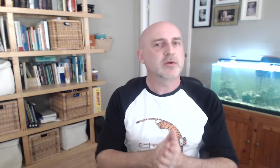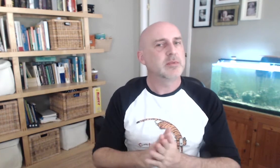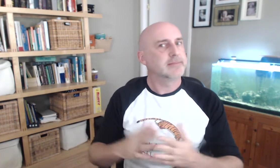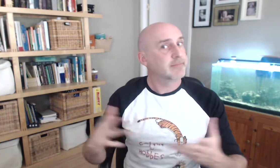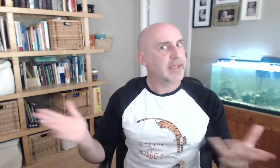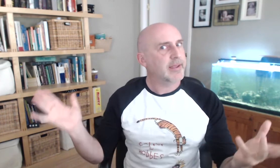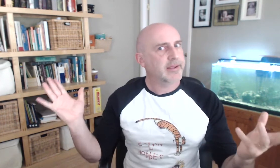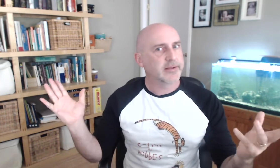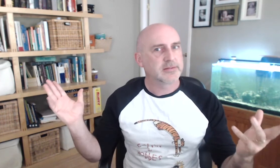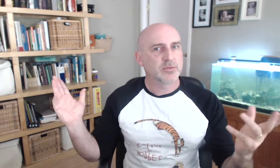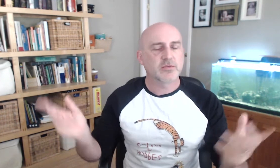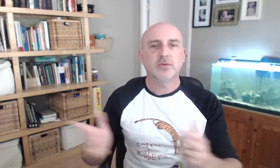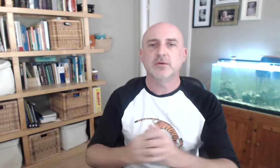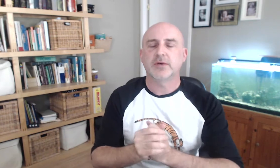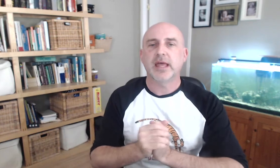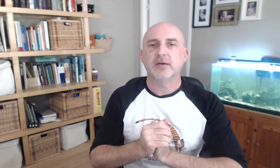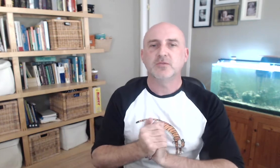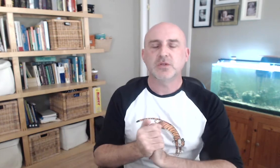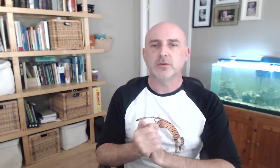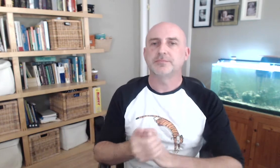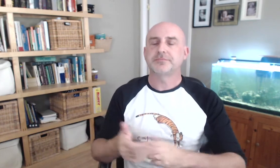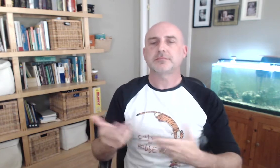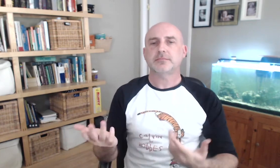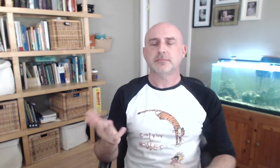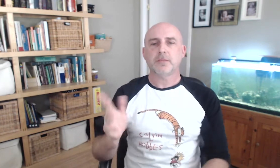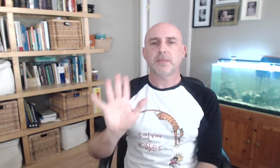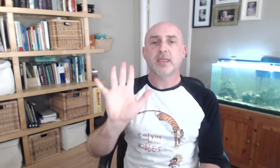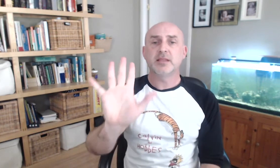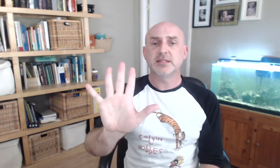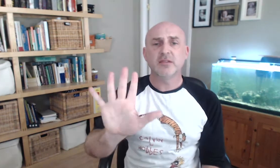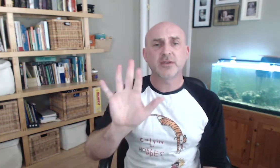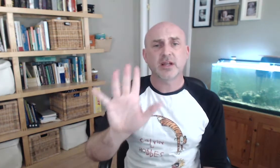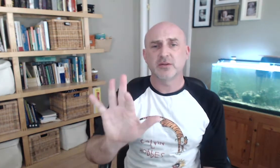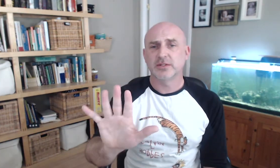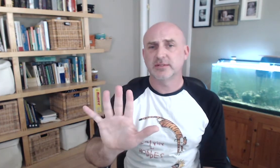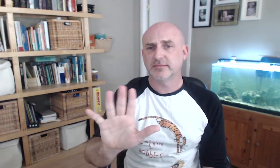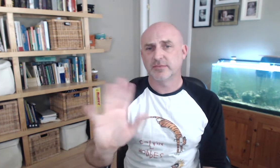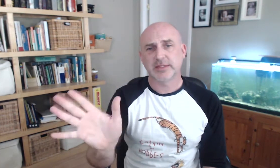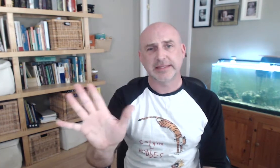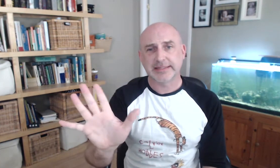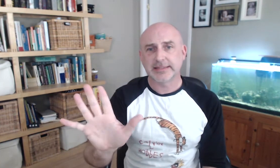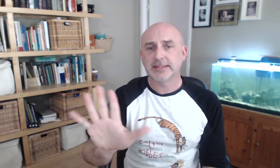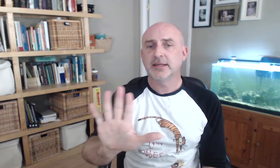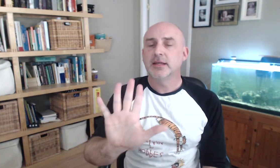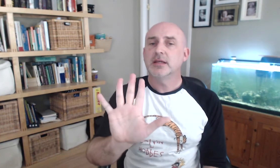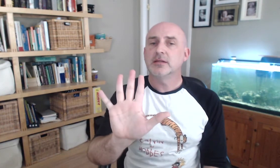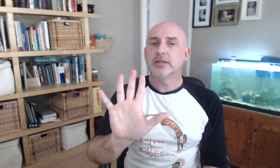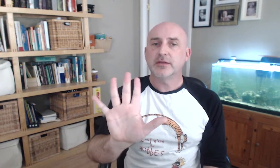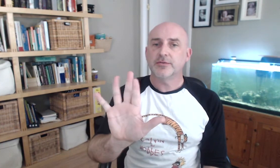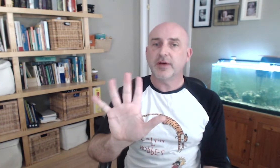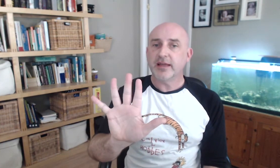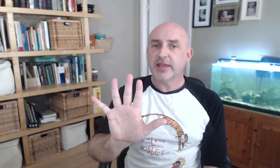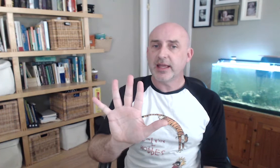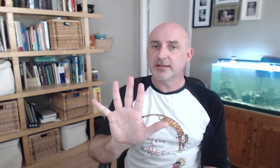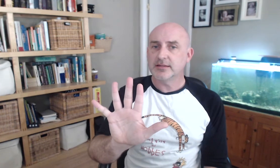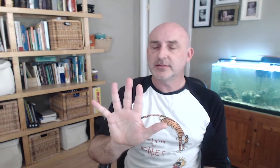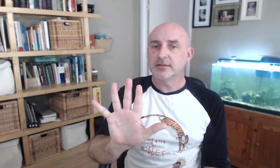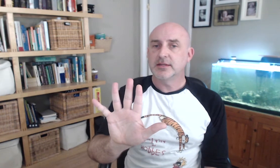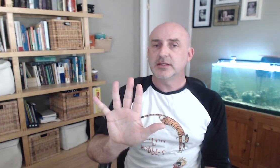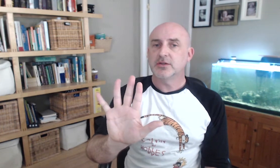but hey, it's review if I have. So the sign for color is really easy. You take your 5 hand, you're going to